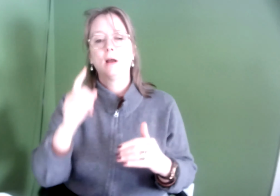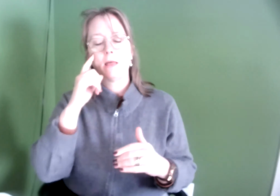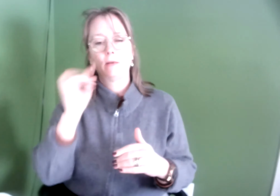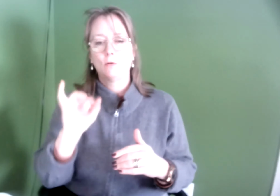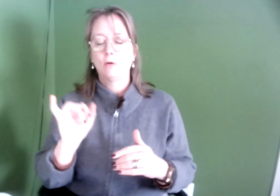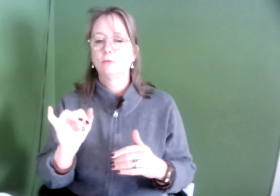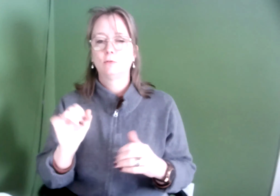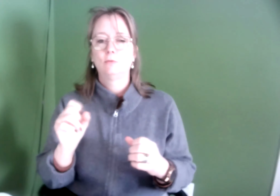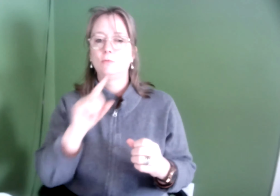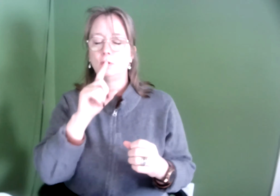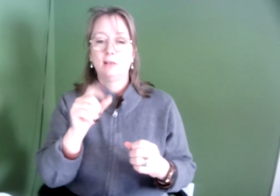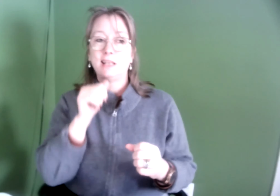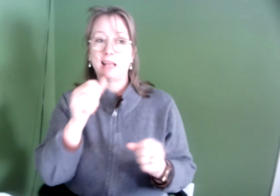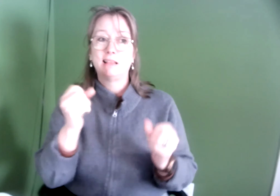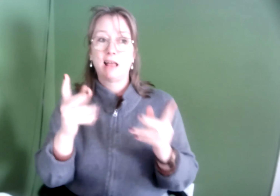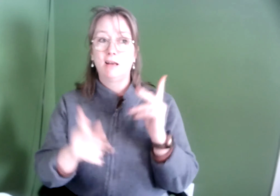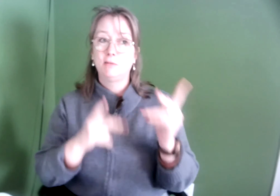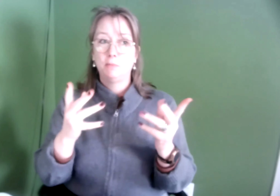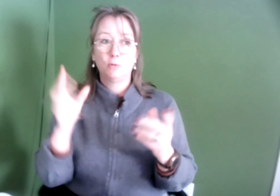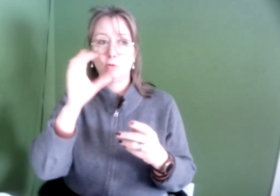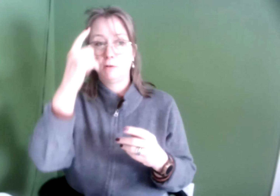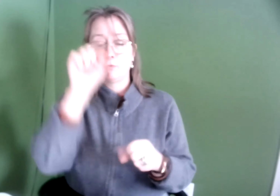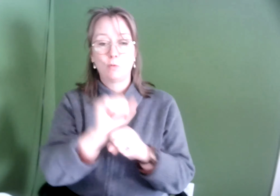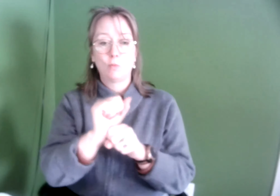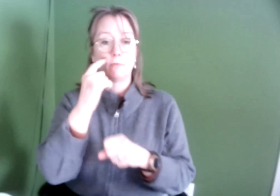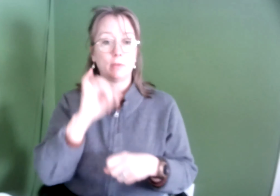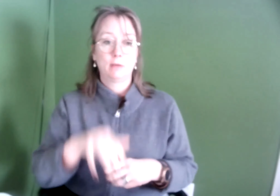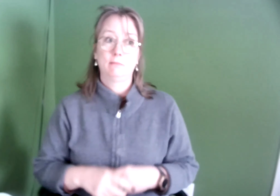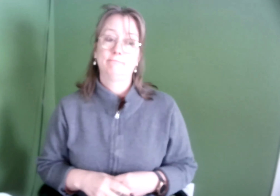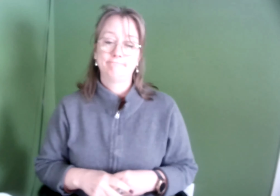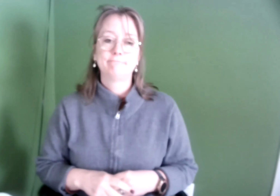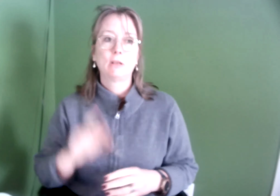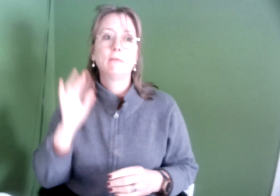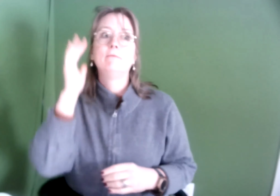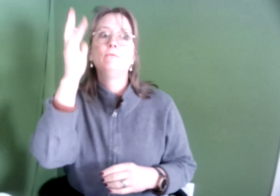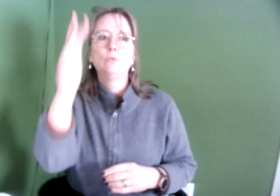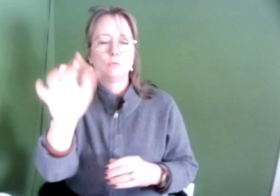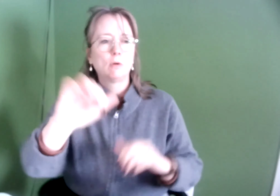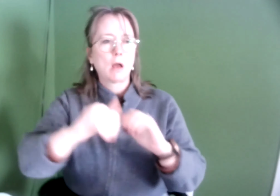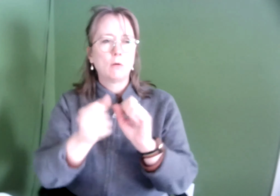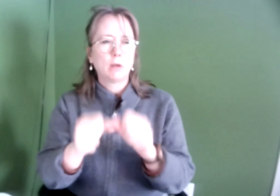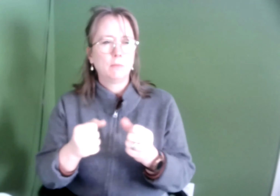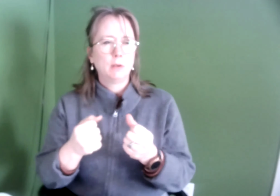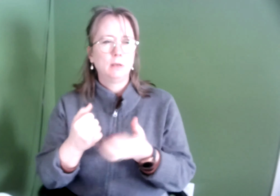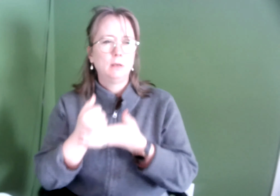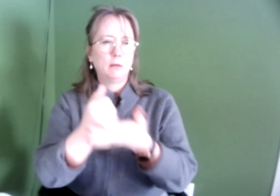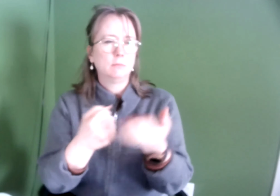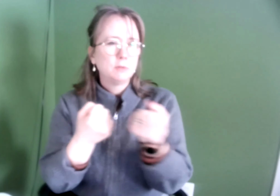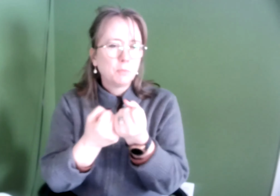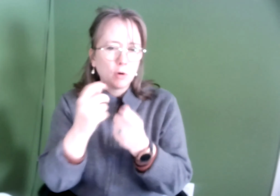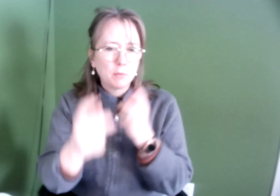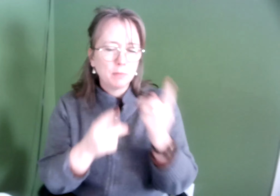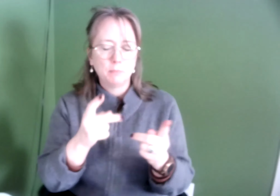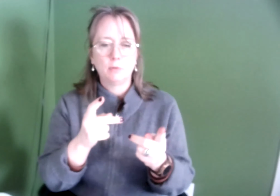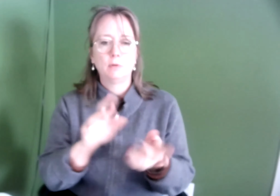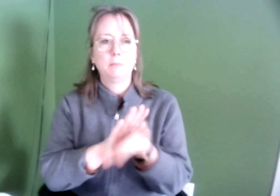absolutely pipeline, which I think others had put in. I think just looking long-term at how we can help support people getting in the